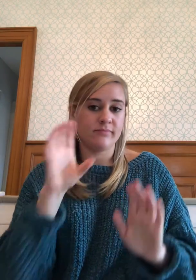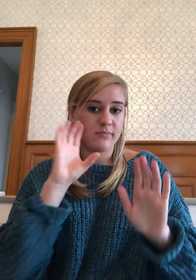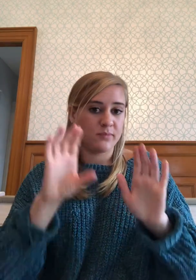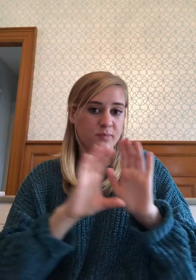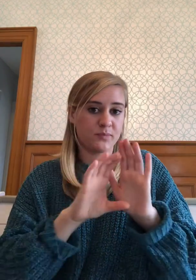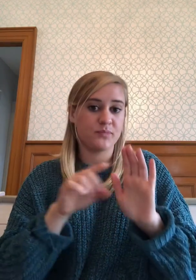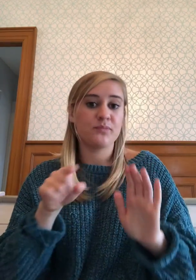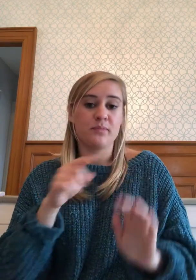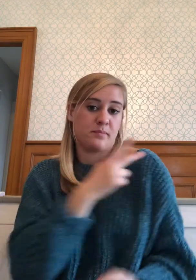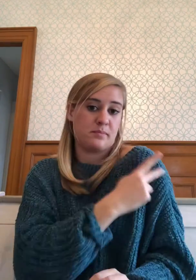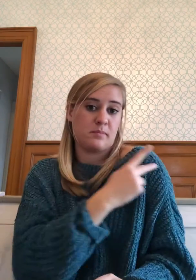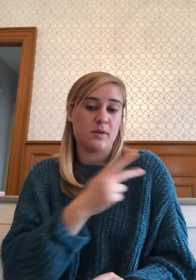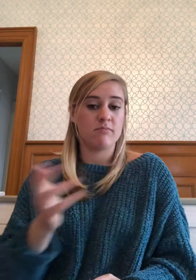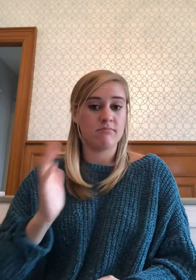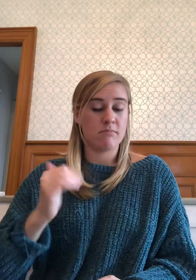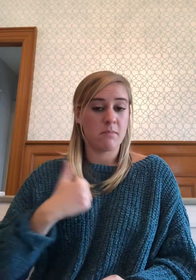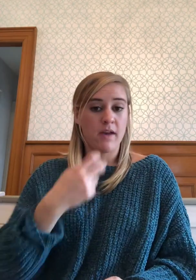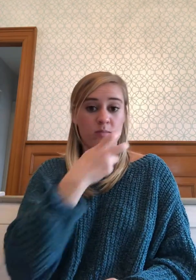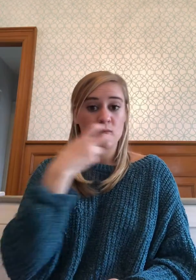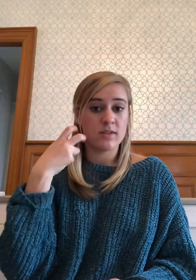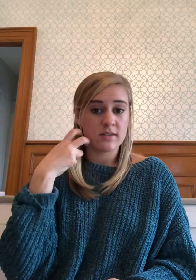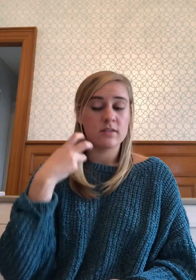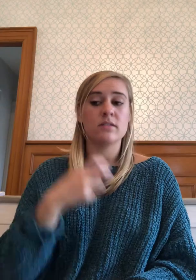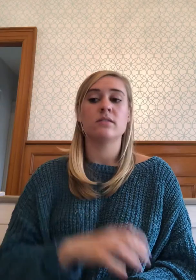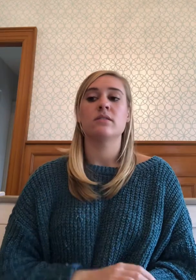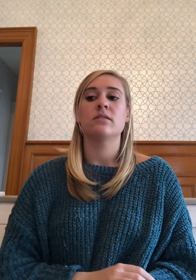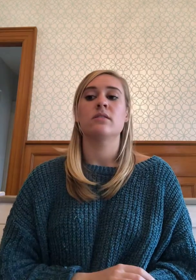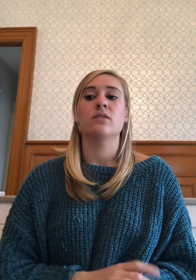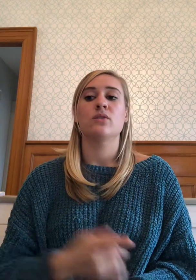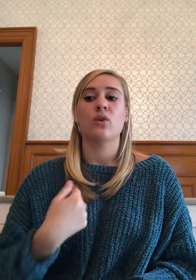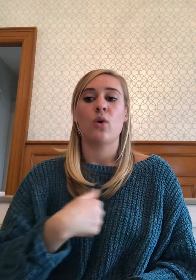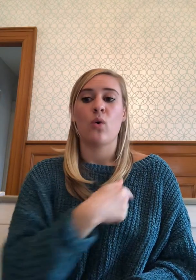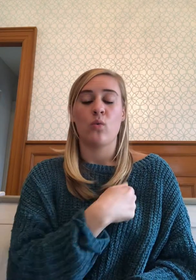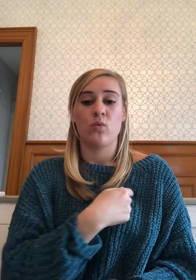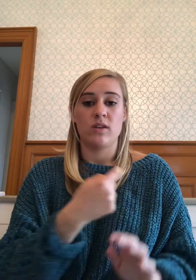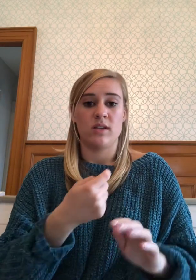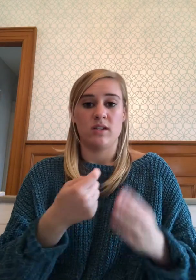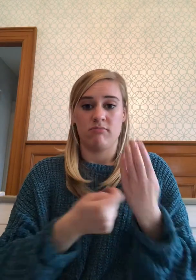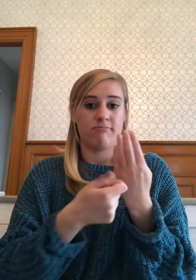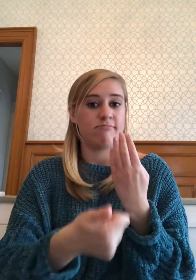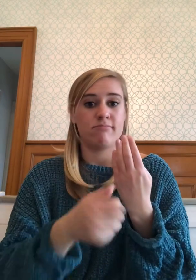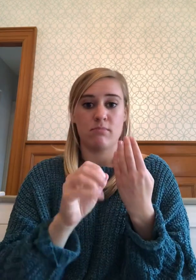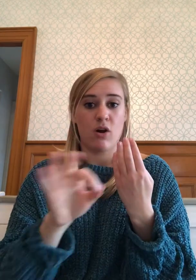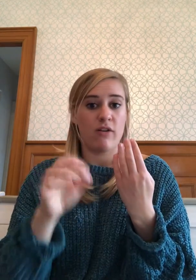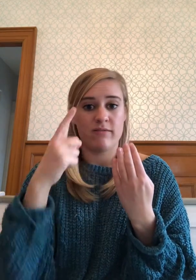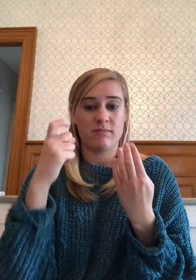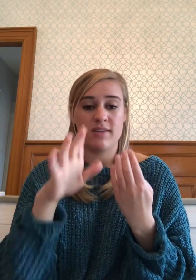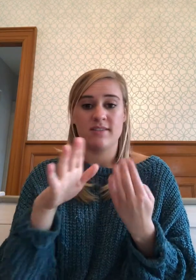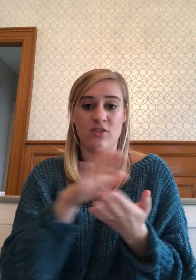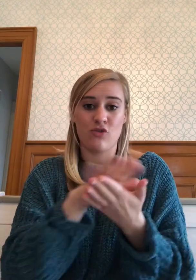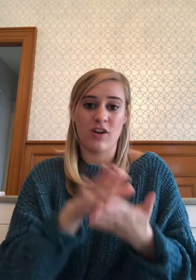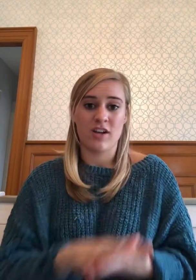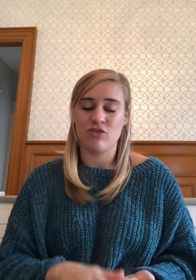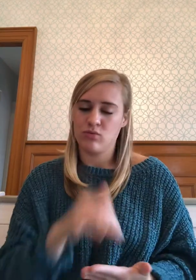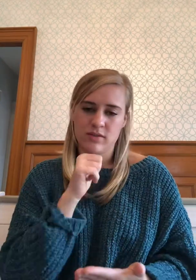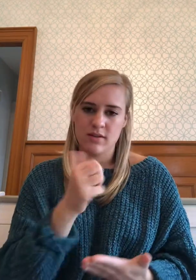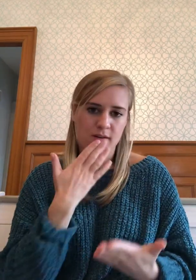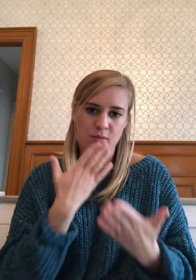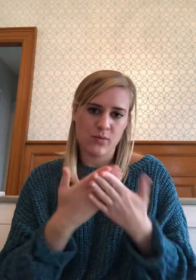had braces, and we took the braces off because the hygiene wasn't under control. Now, I would never